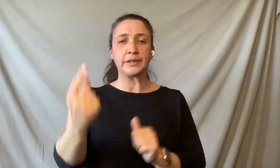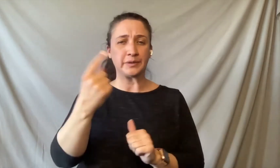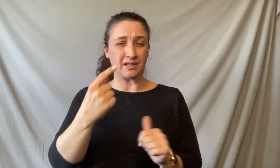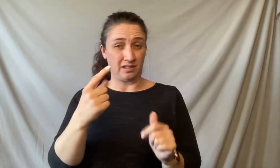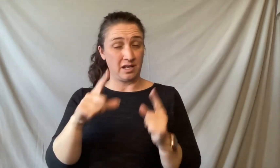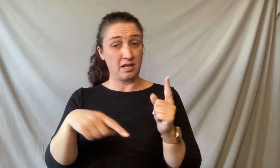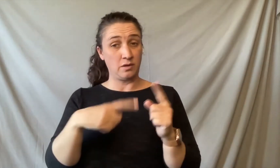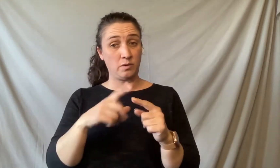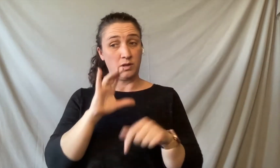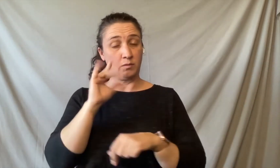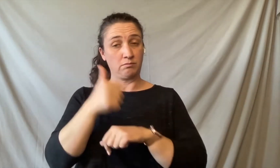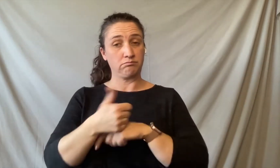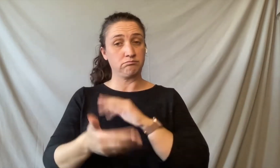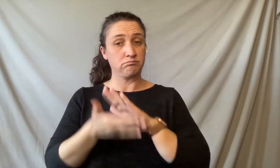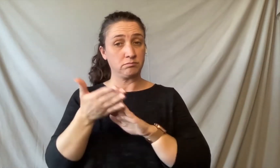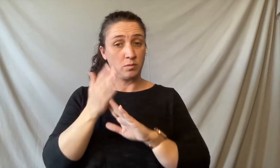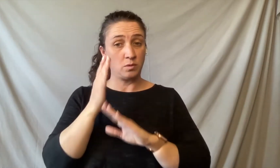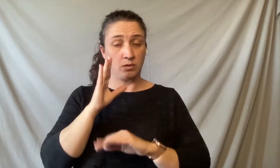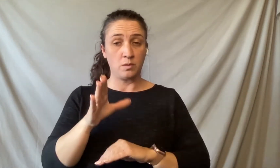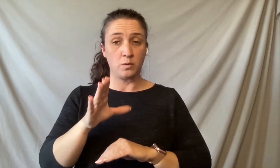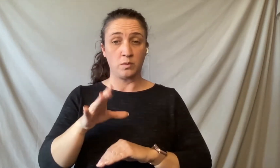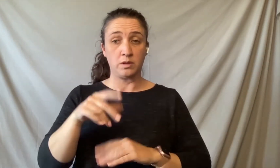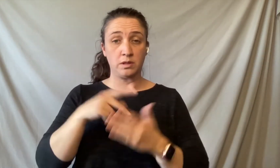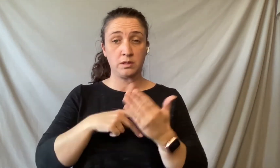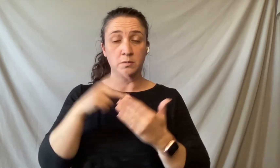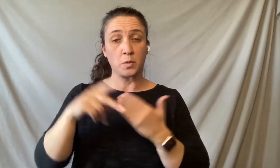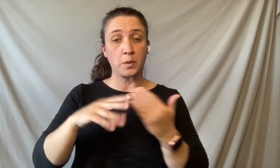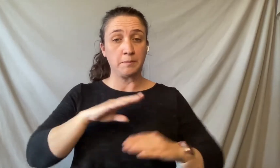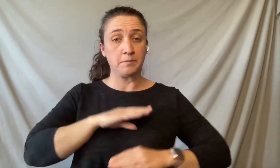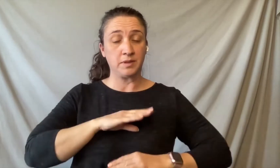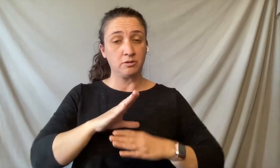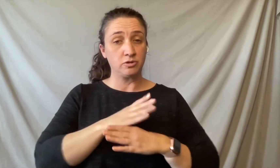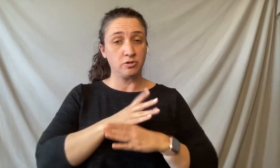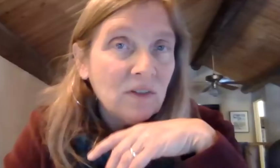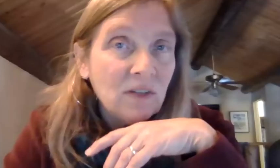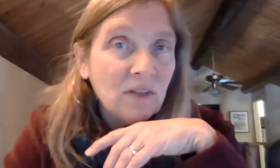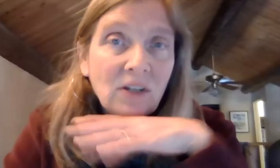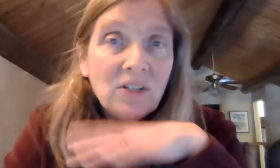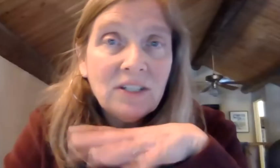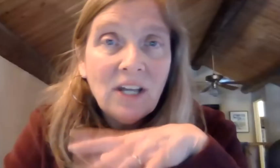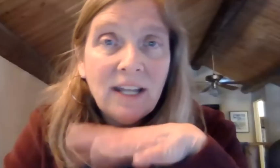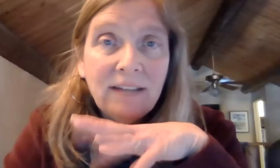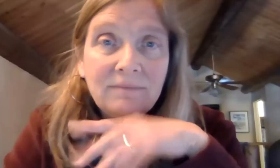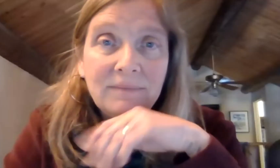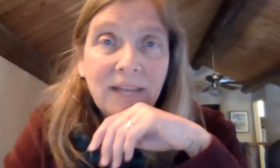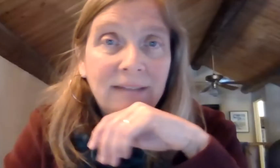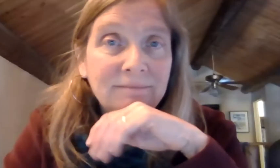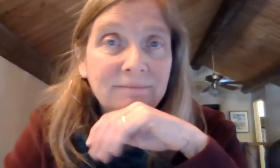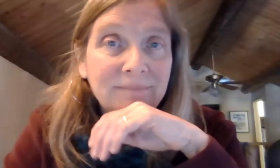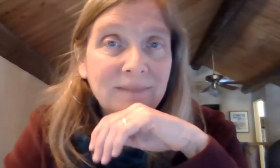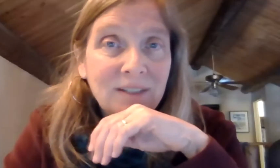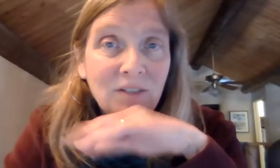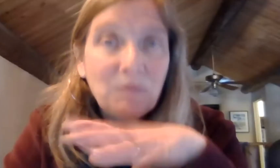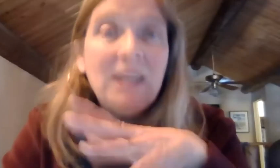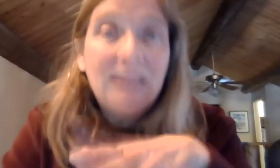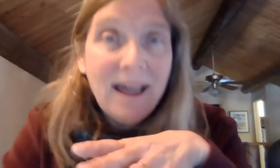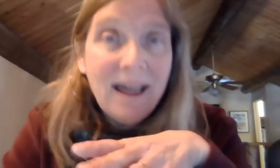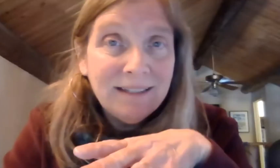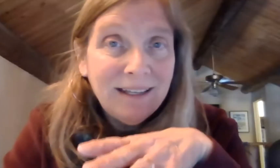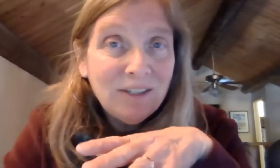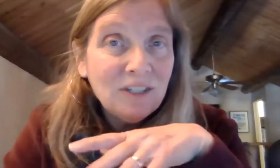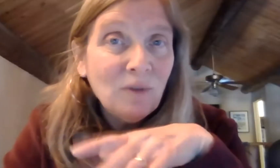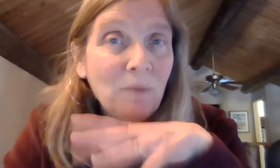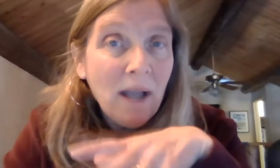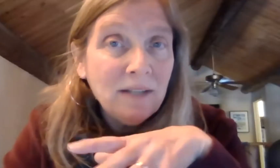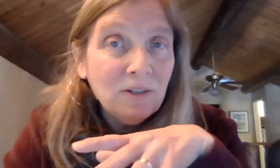our shared goals? And then will it require additional county resources? So I just thought I'd speak